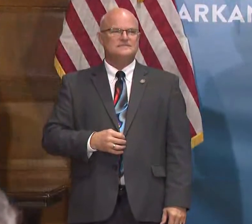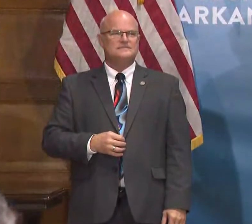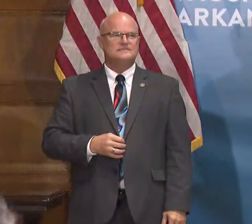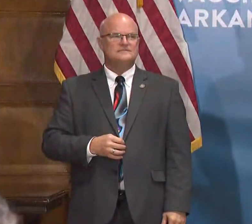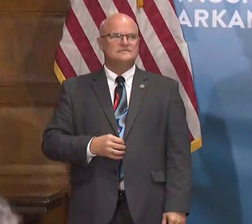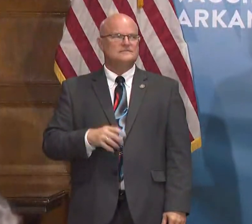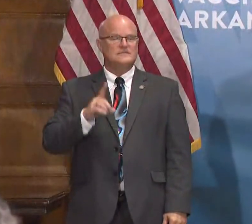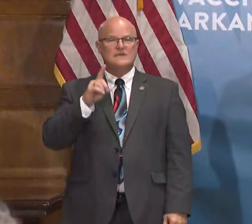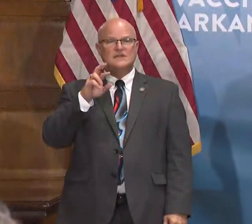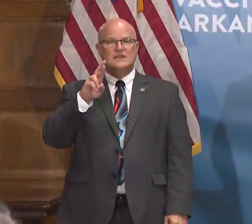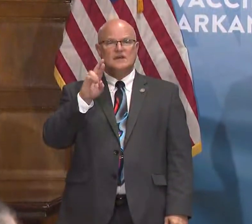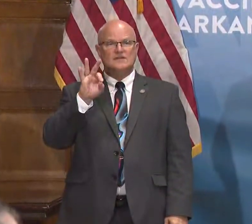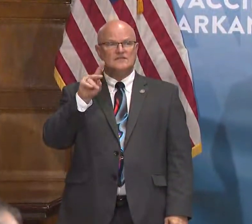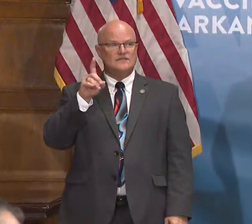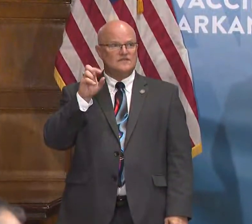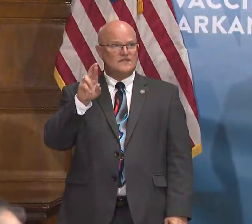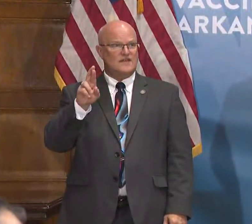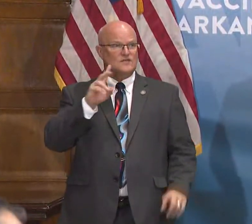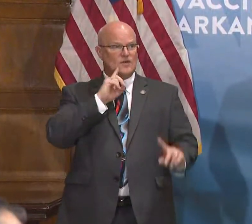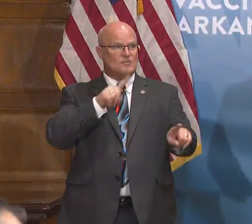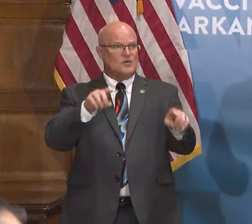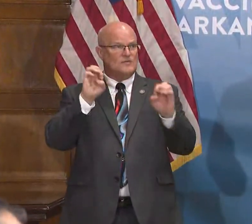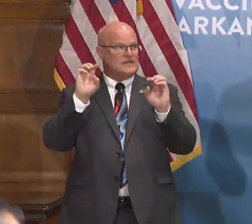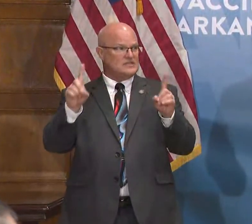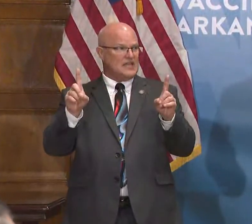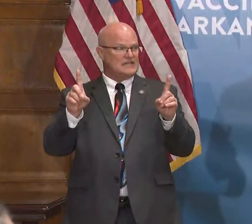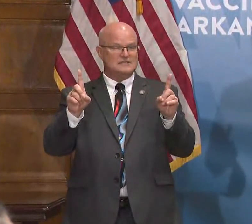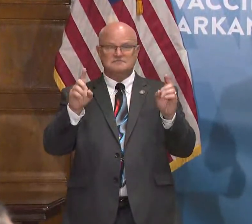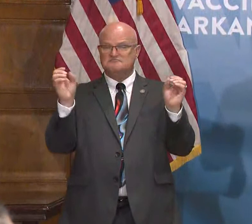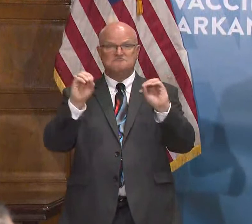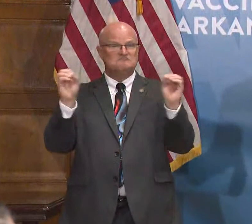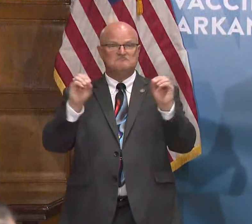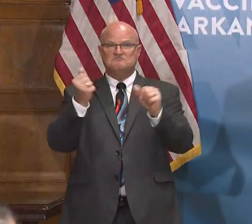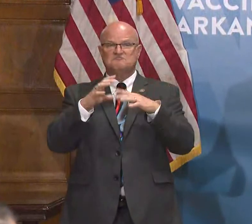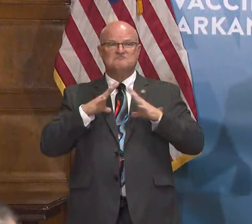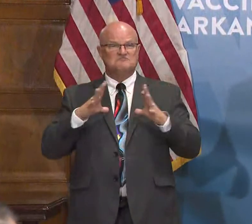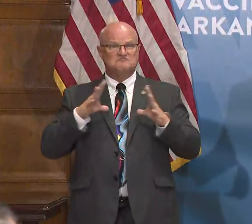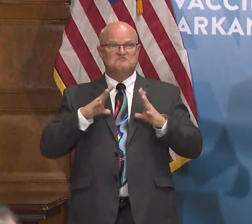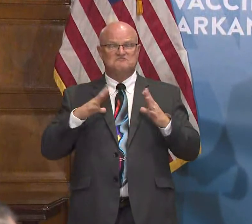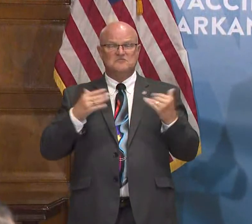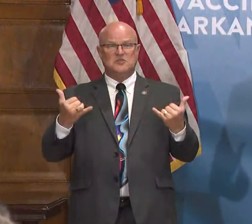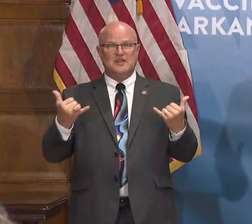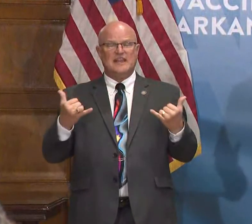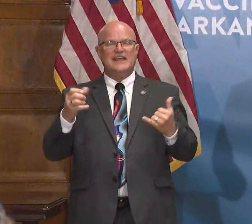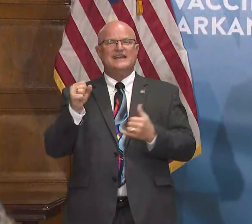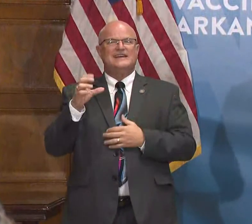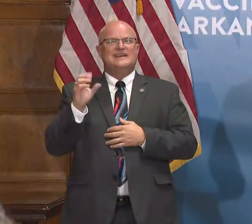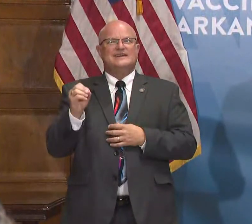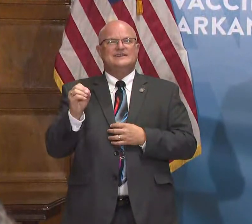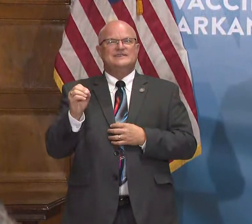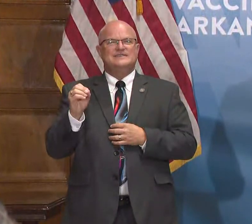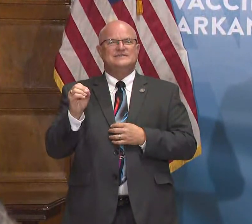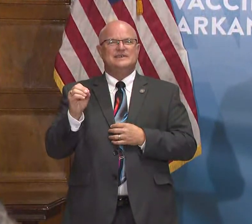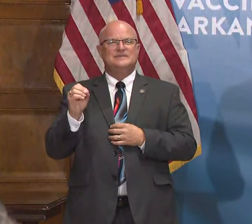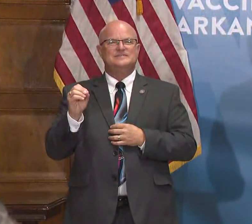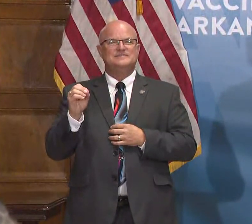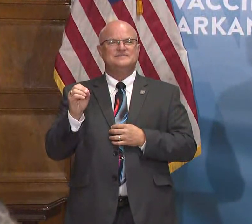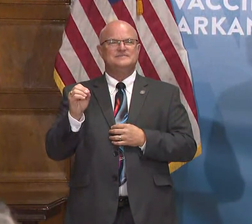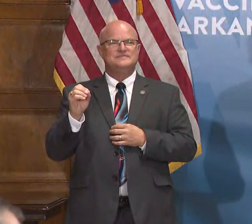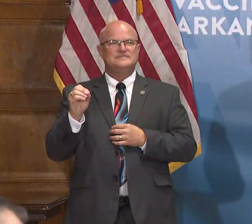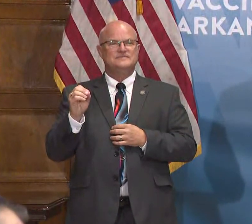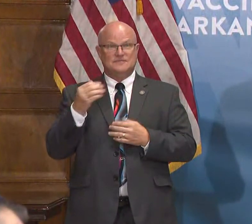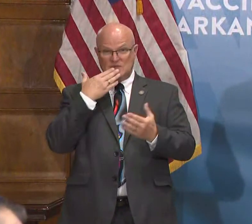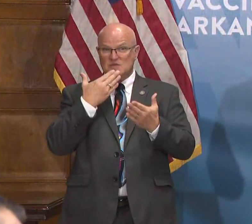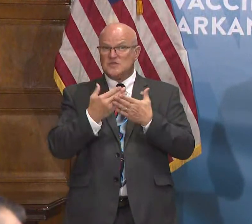I asked Dr. Pfeffer if there's any report from education. She says, no, everything looks good. And so